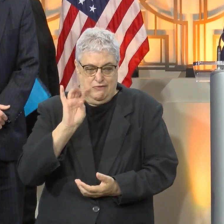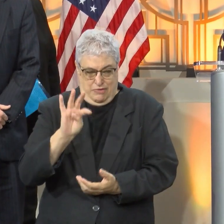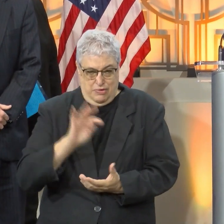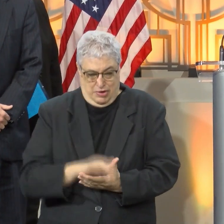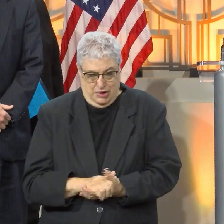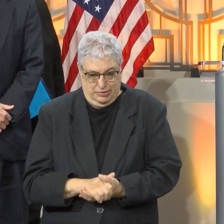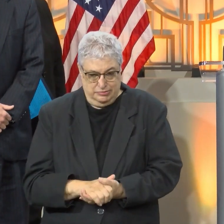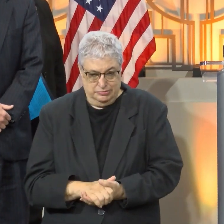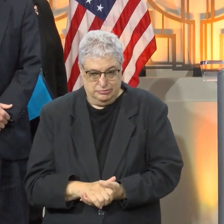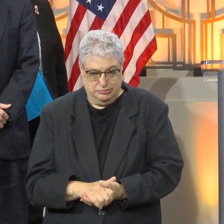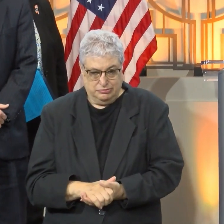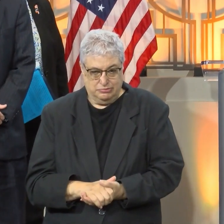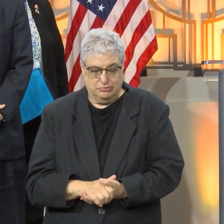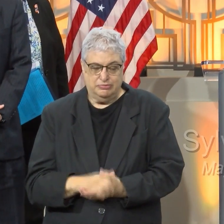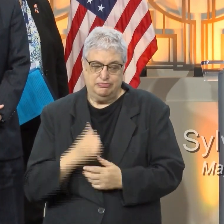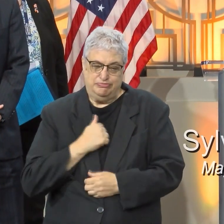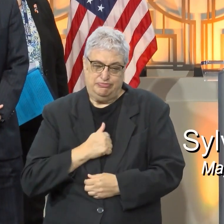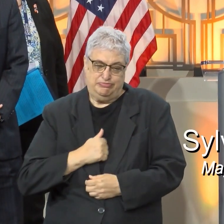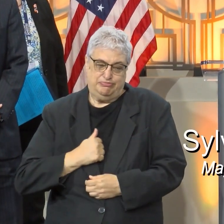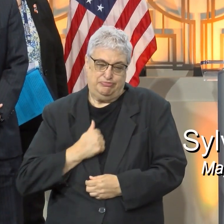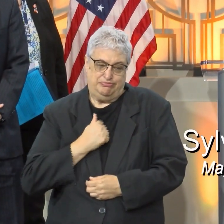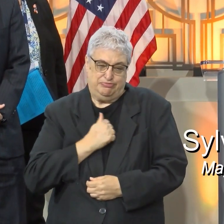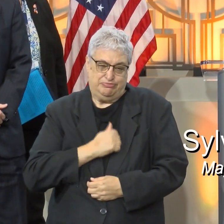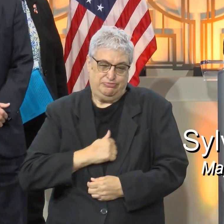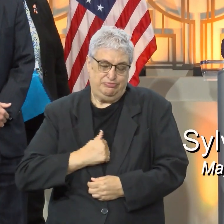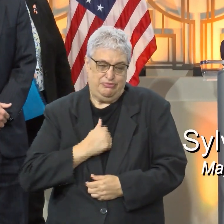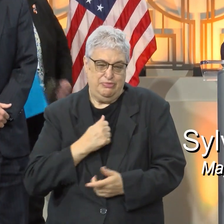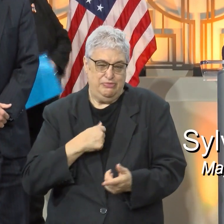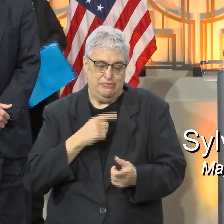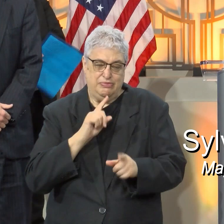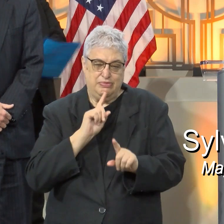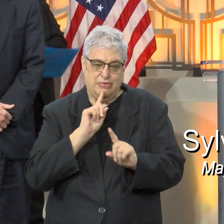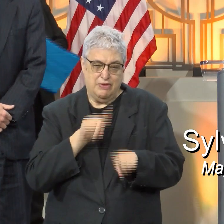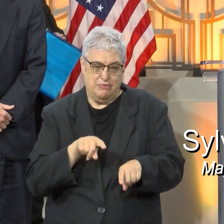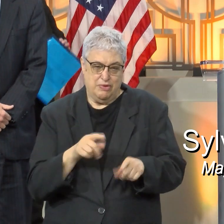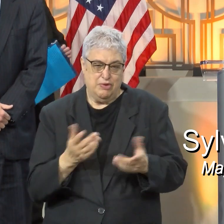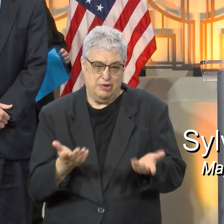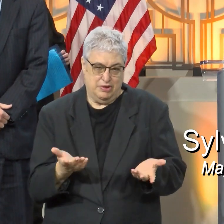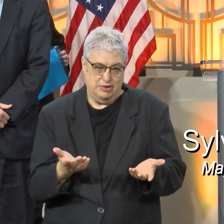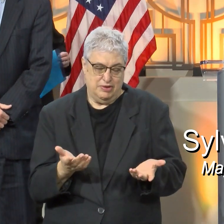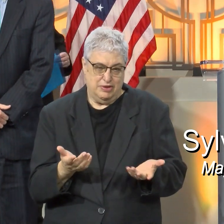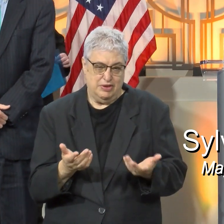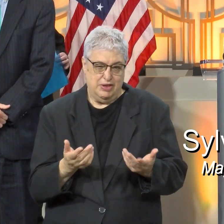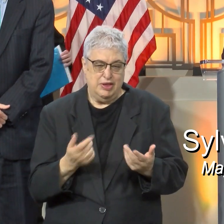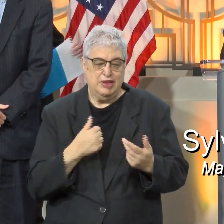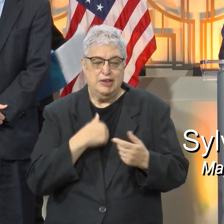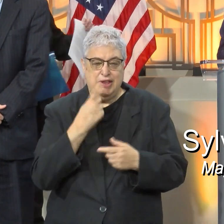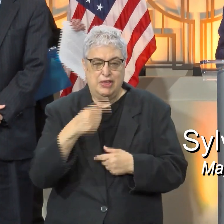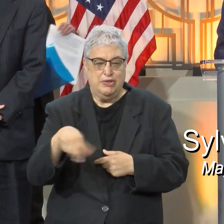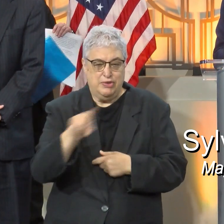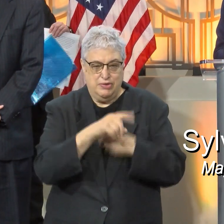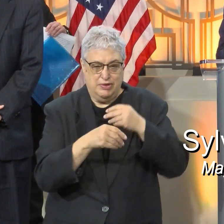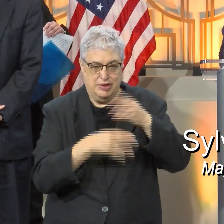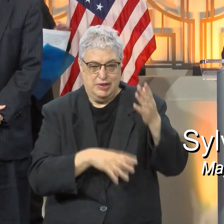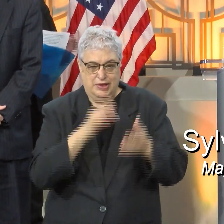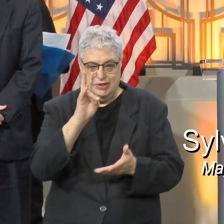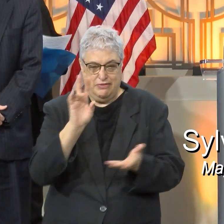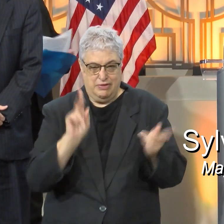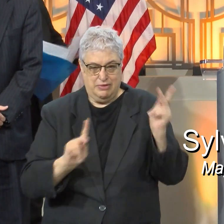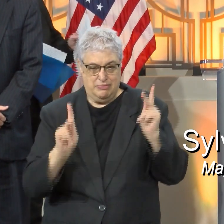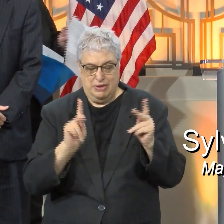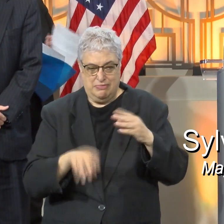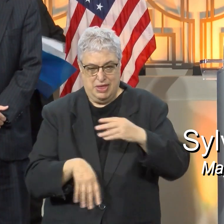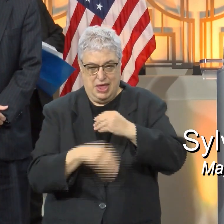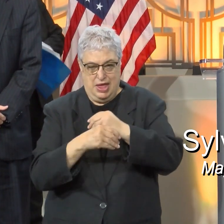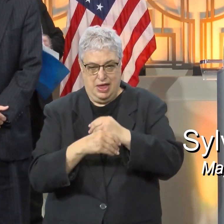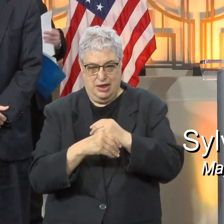884. Tragically, I am reporting today that 7 more people are been